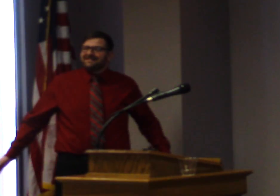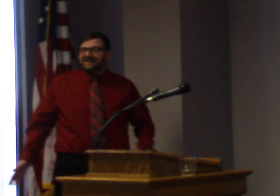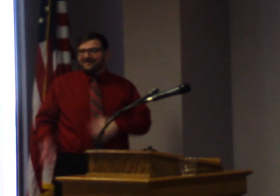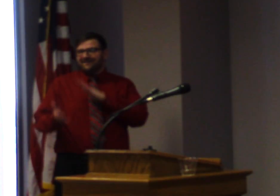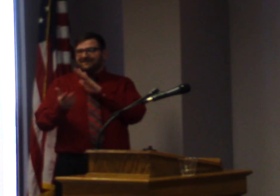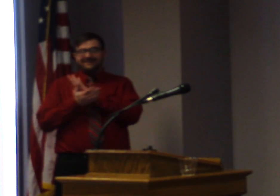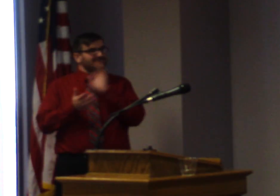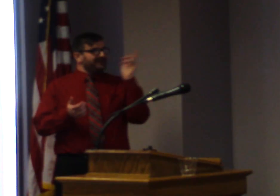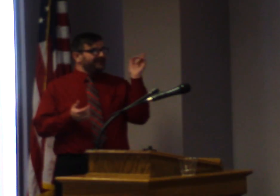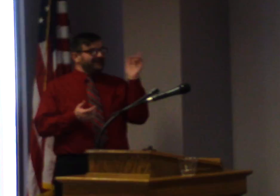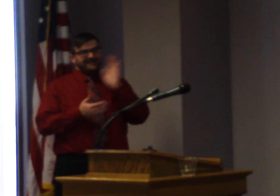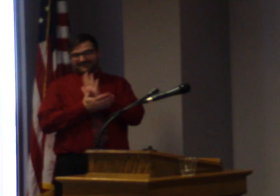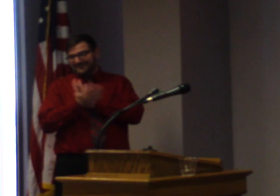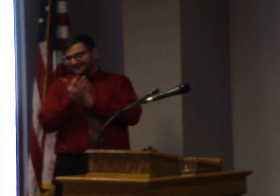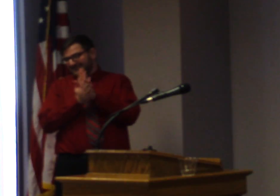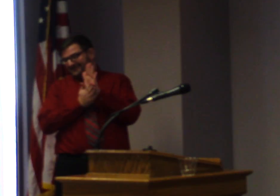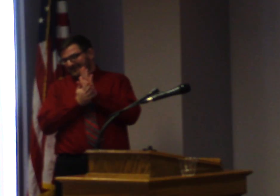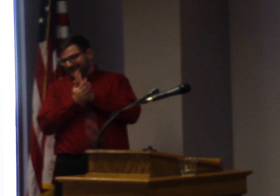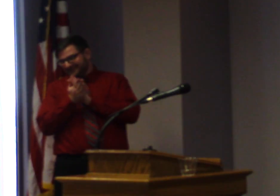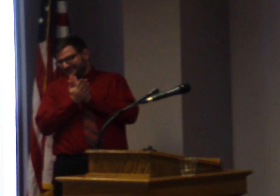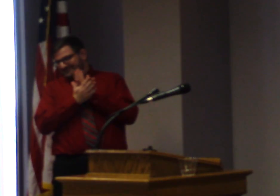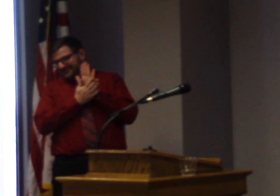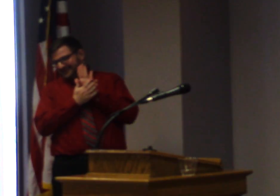Now, this one I can give you a story on.